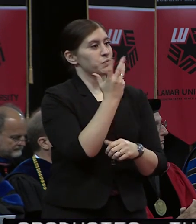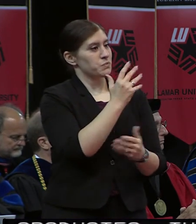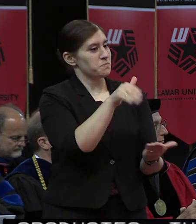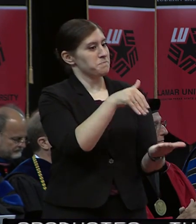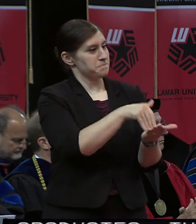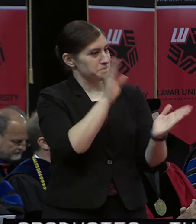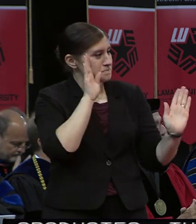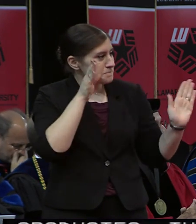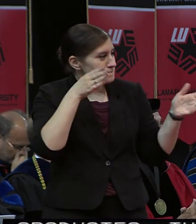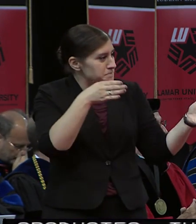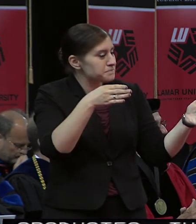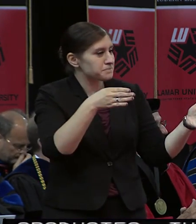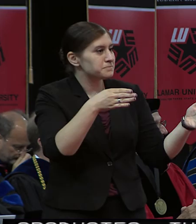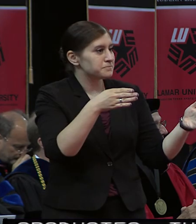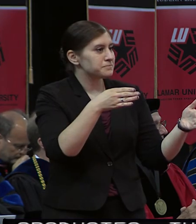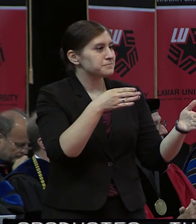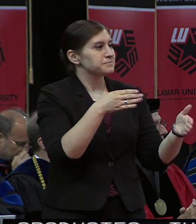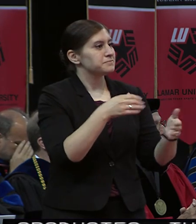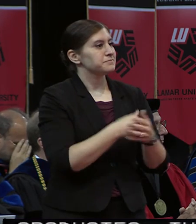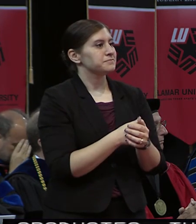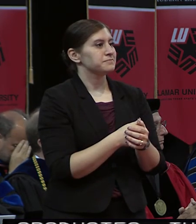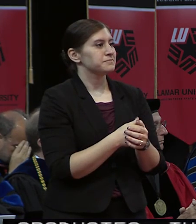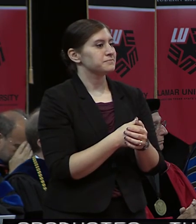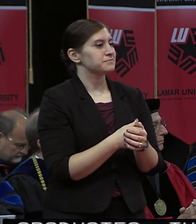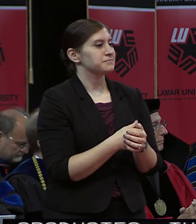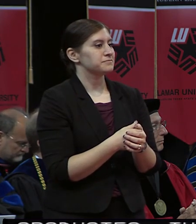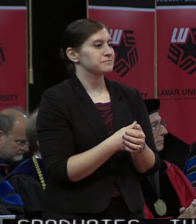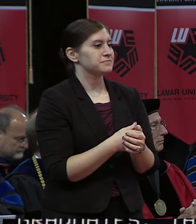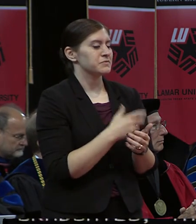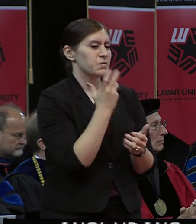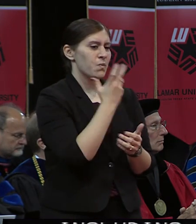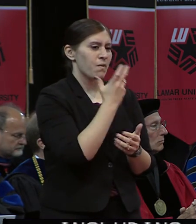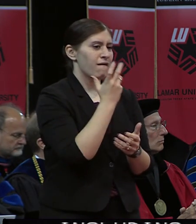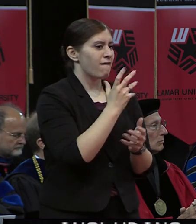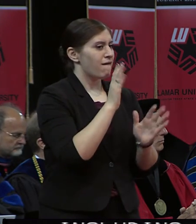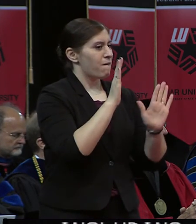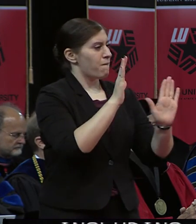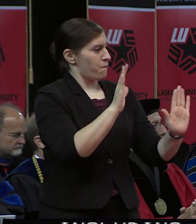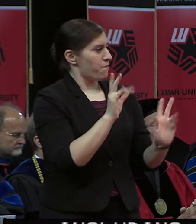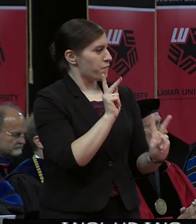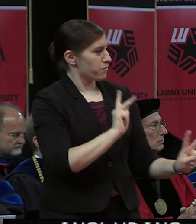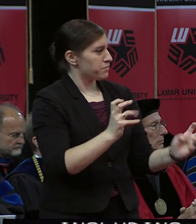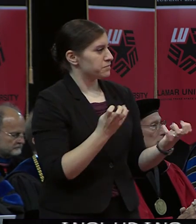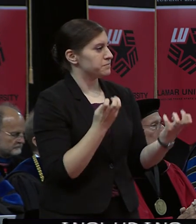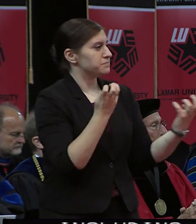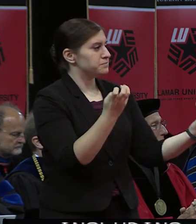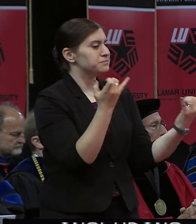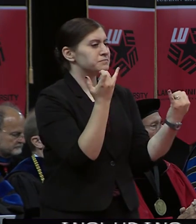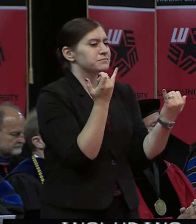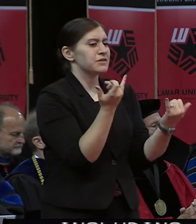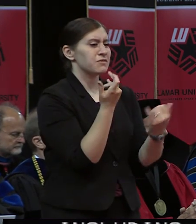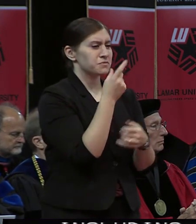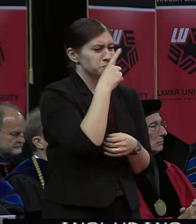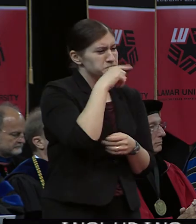attention, and what a wonderful, remarkable group of people you happen to be. Just reflect